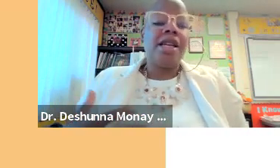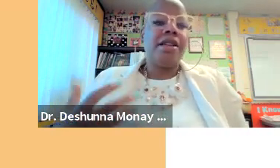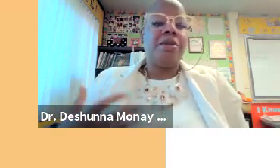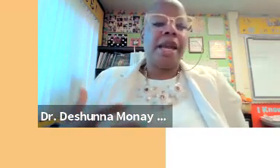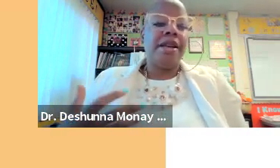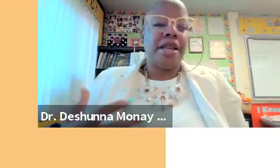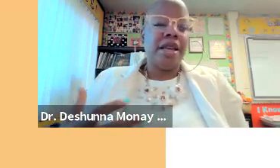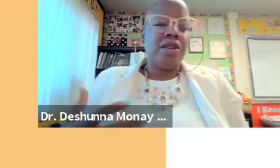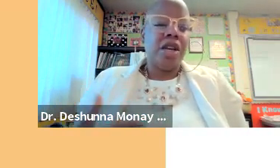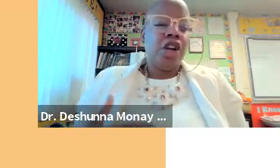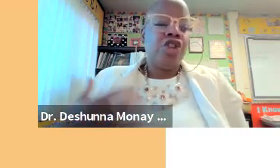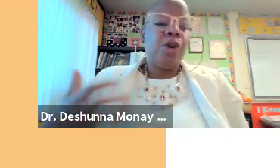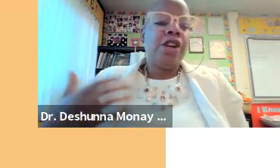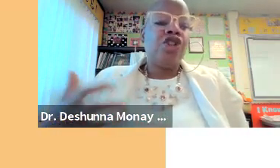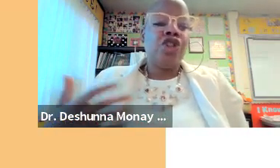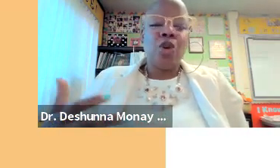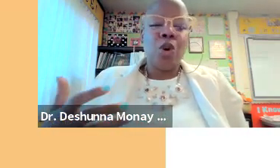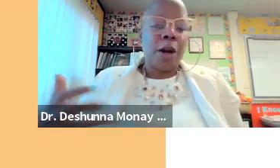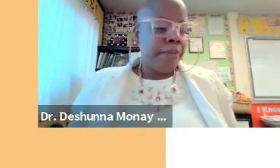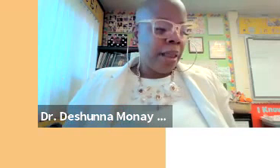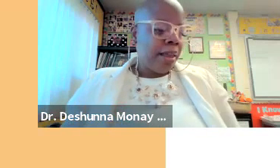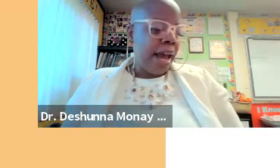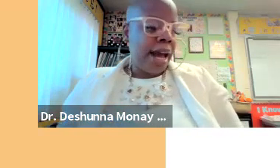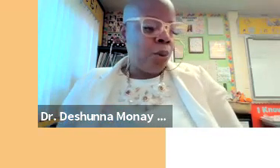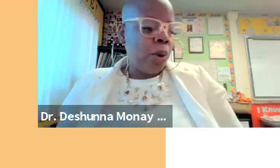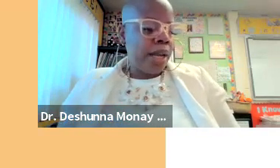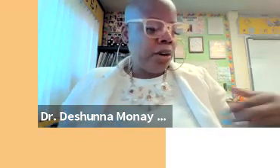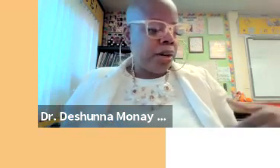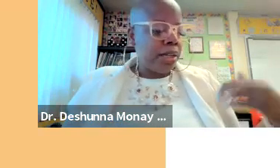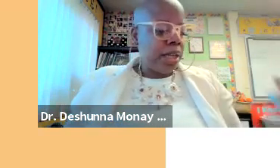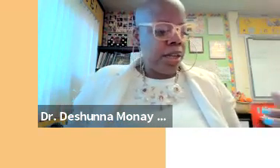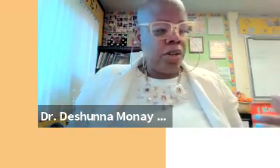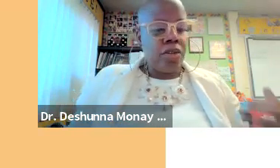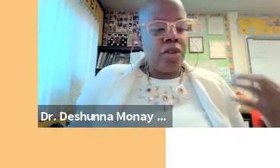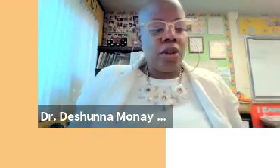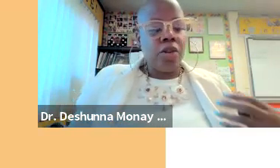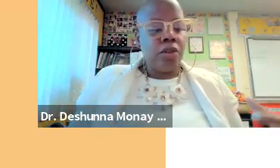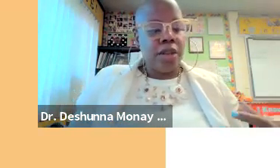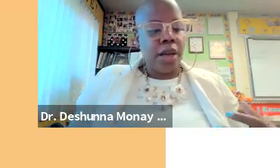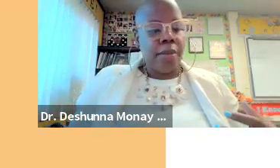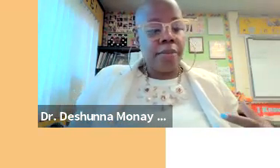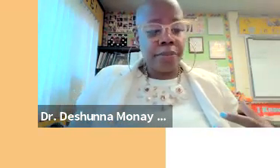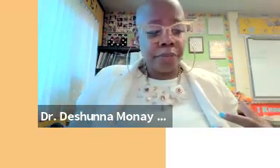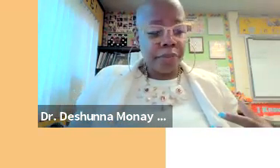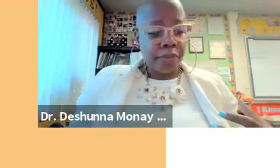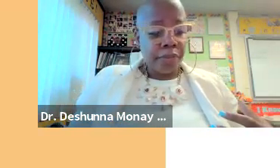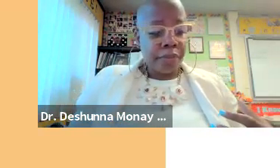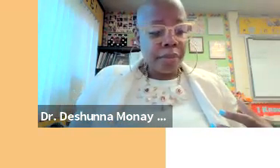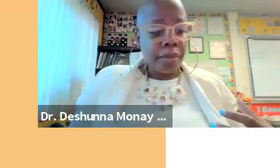these healing spaces to ensure that we don't continue to lose them